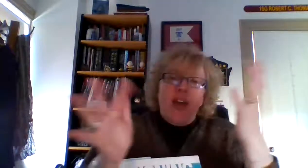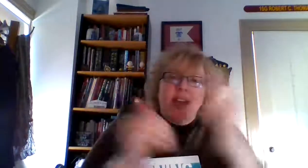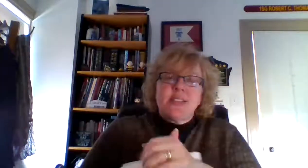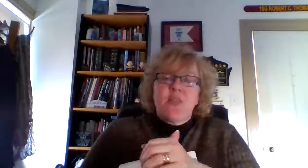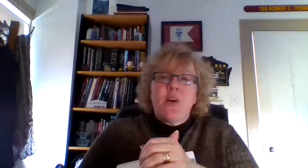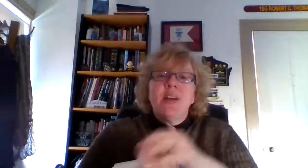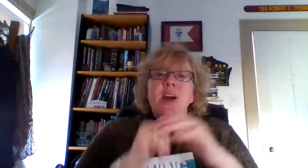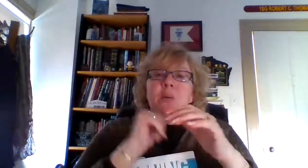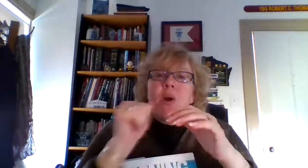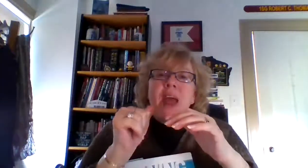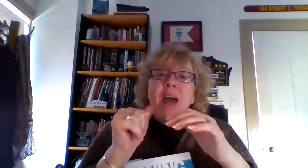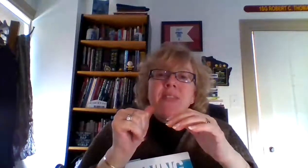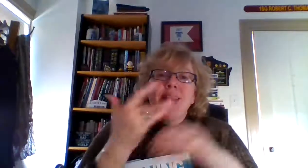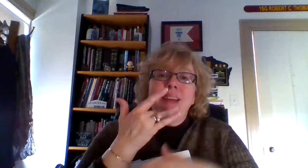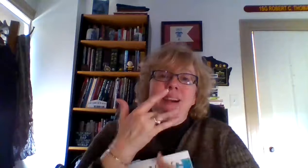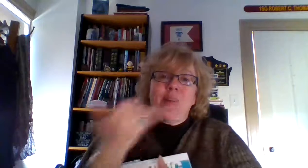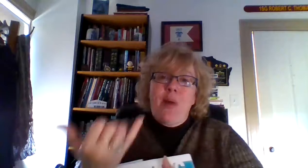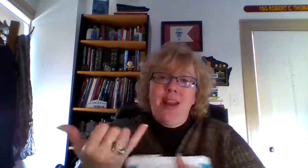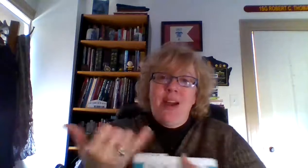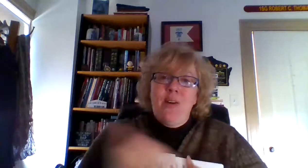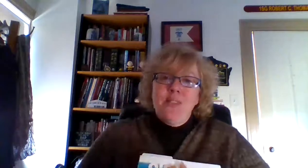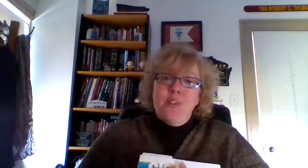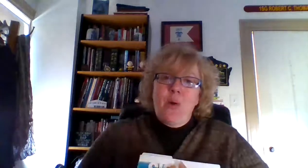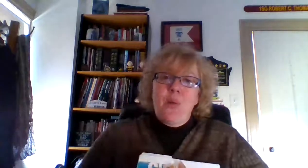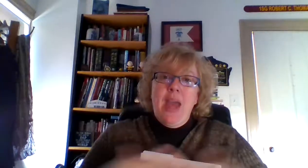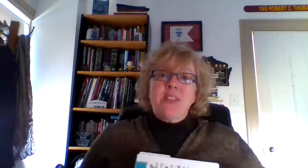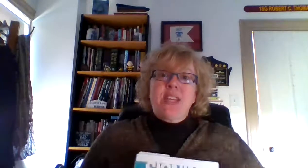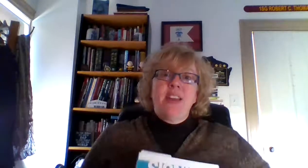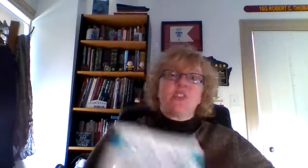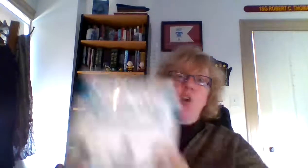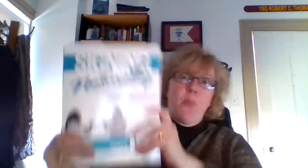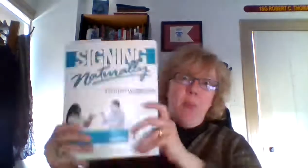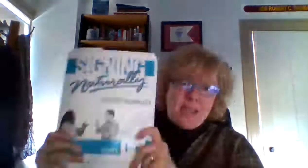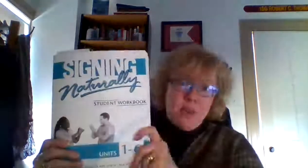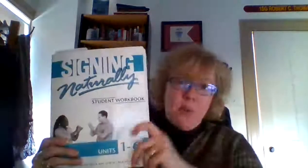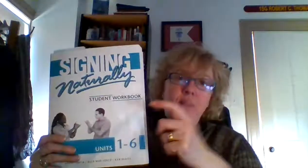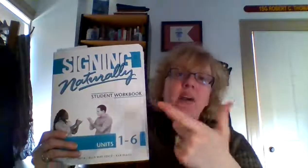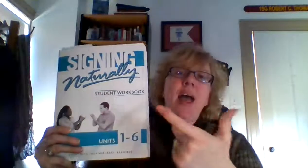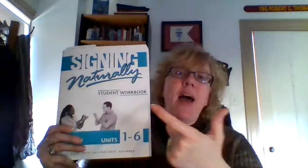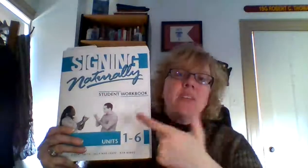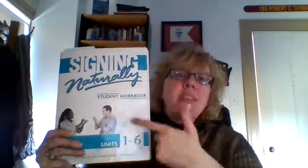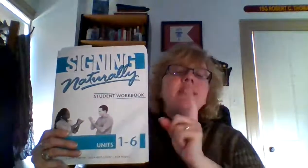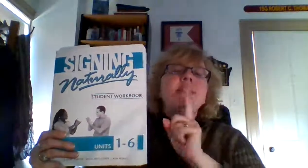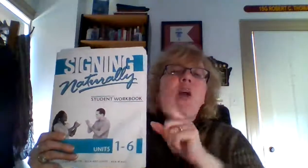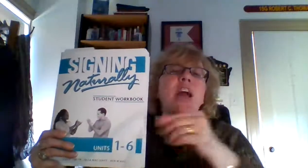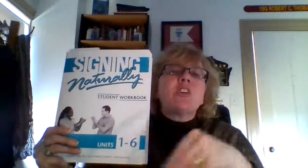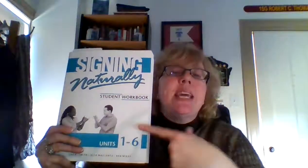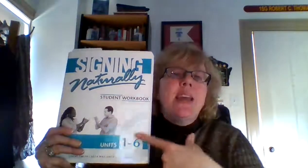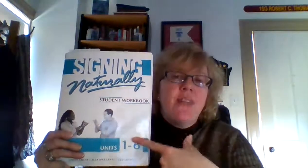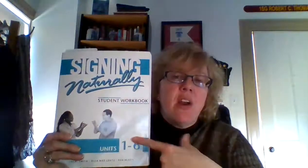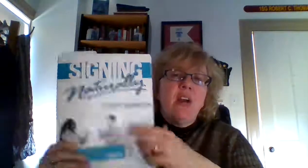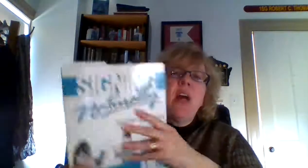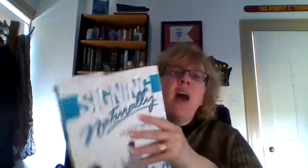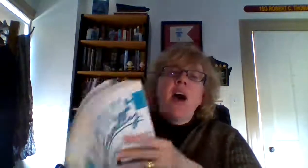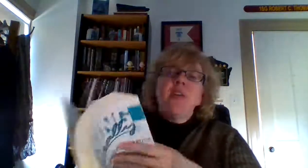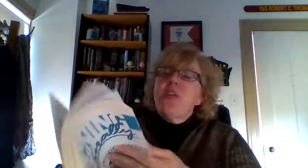of stuff. Well, we don't have that luck right now, so we have to kind of just go back to the book and the signs that are actually in there. The other